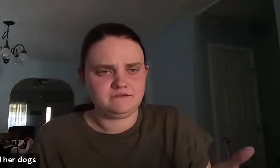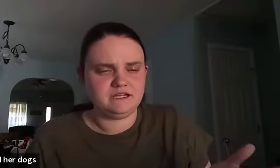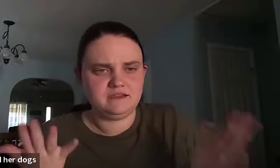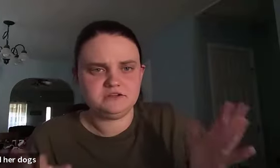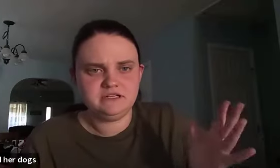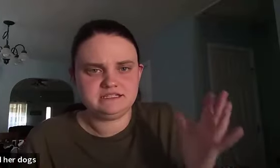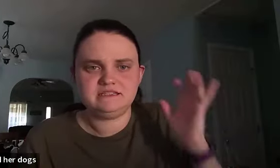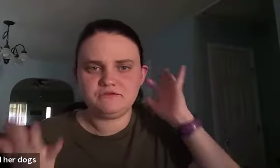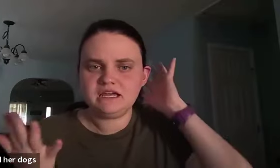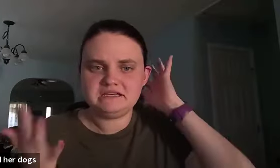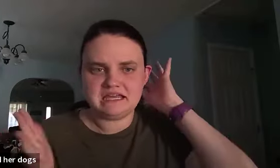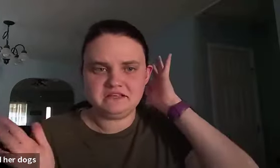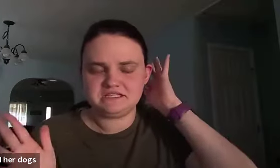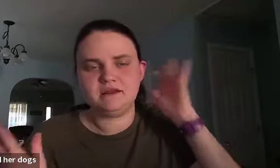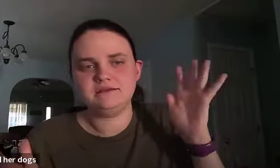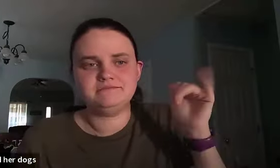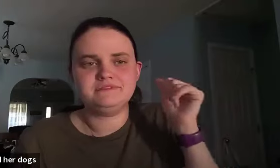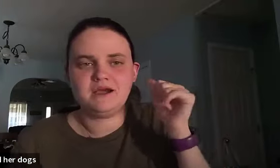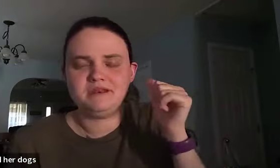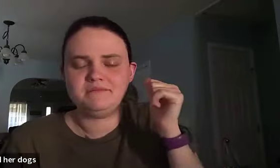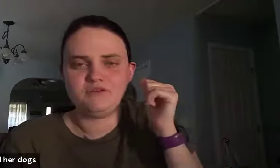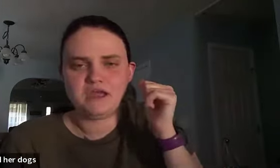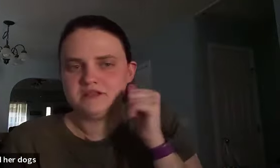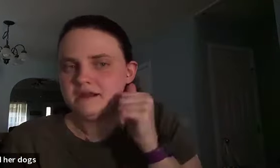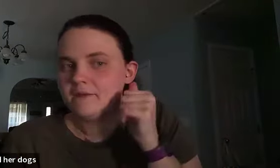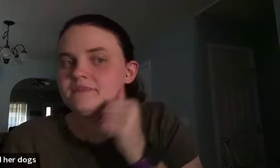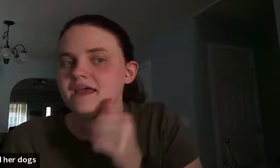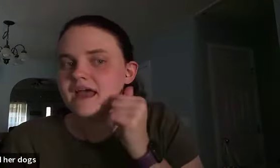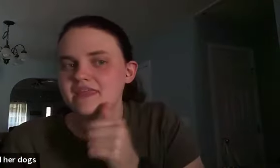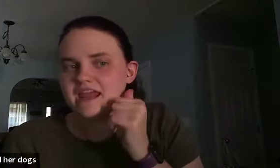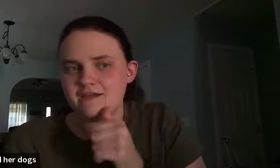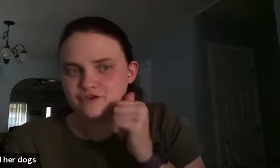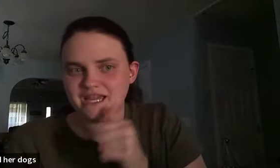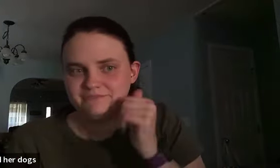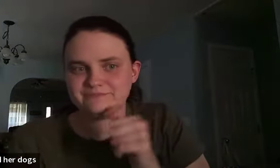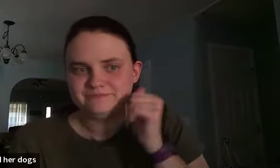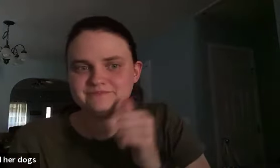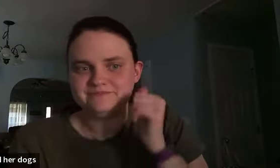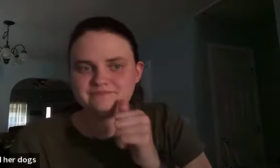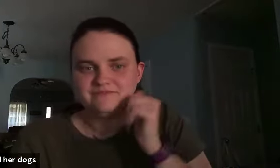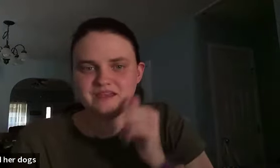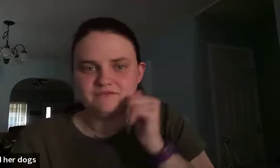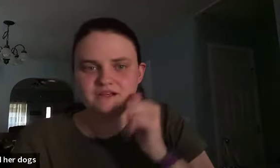every day. Goodness, every day and daily is not coming in my vocabulary right now. And then every day, every